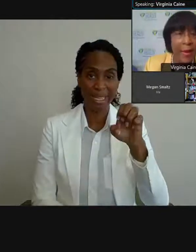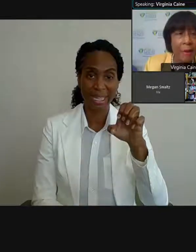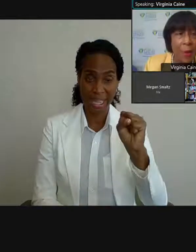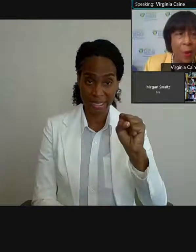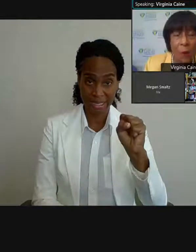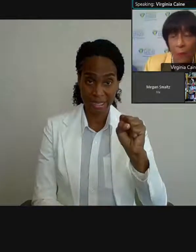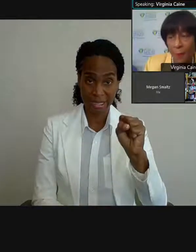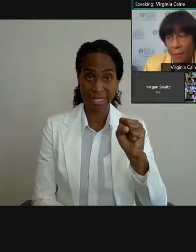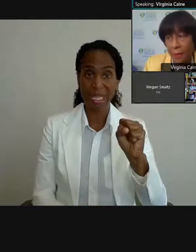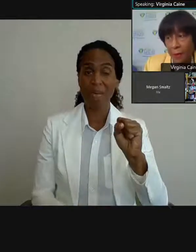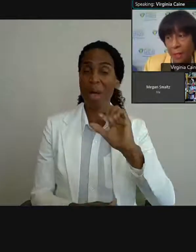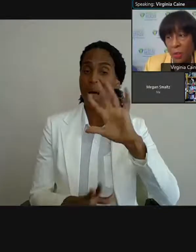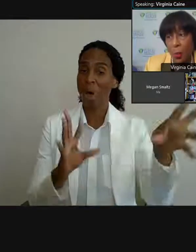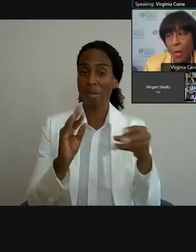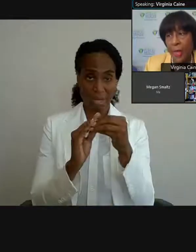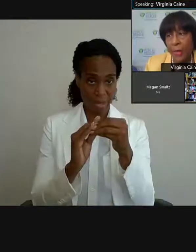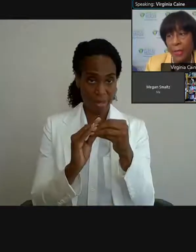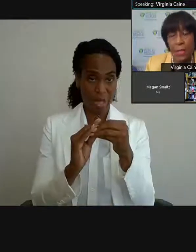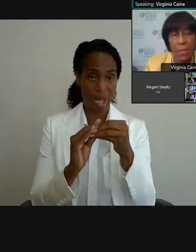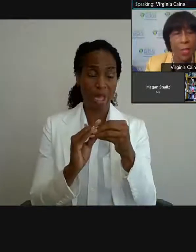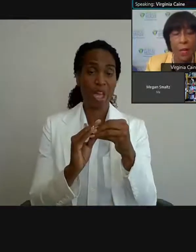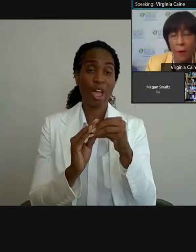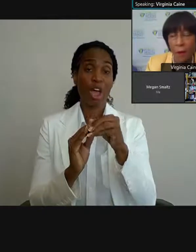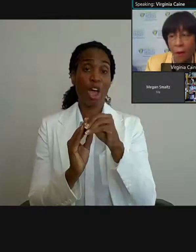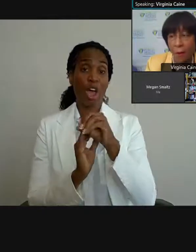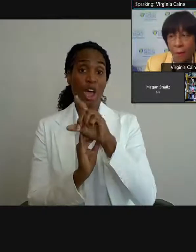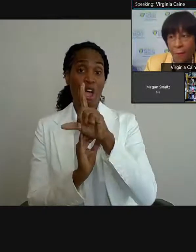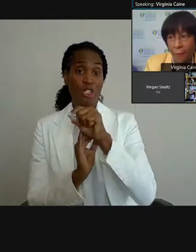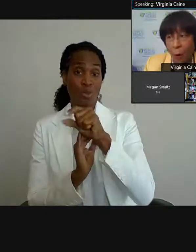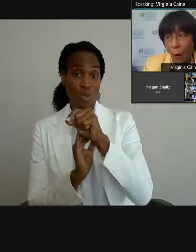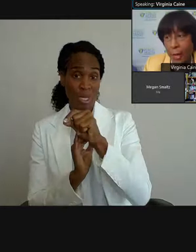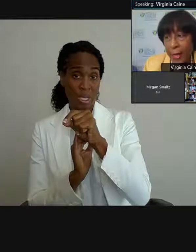you combine both the 20 to the